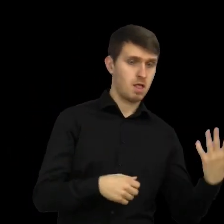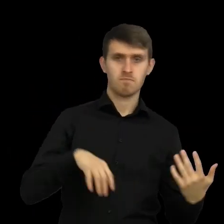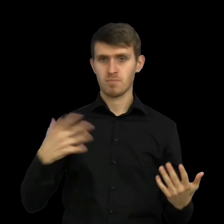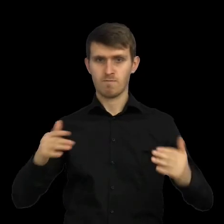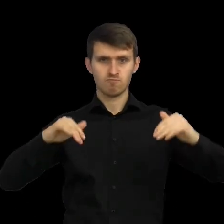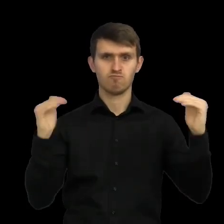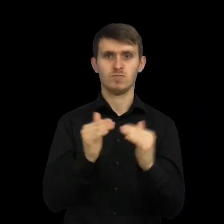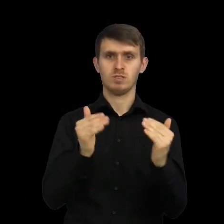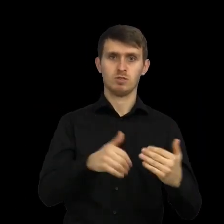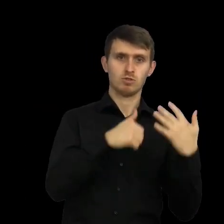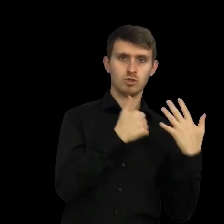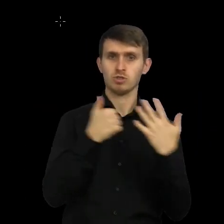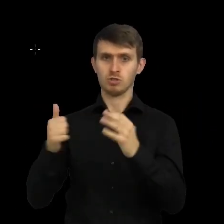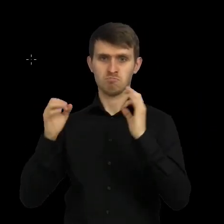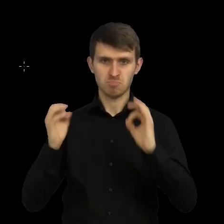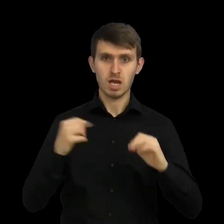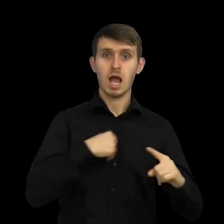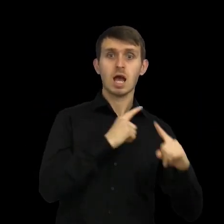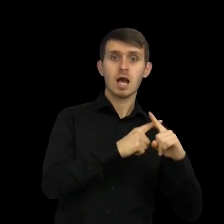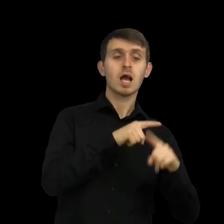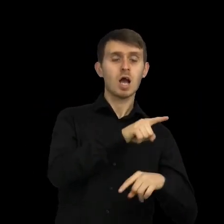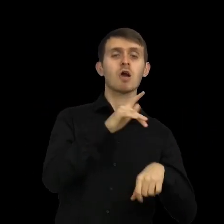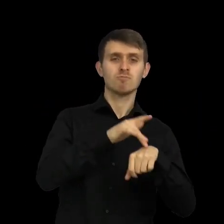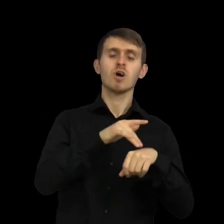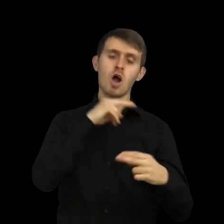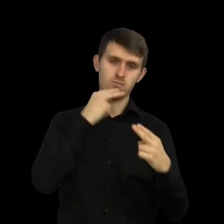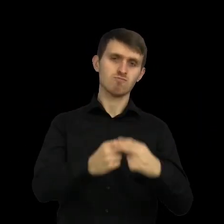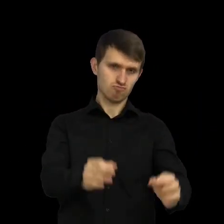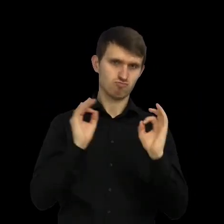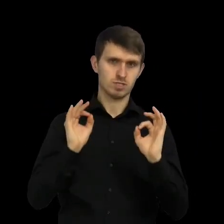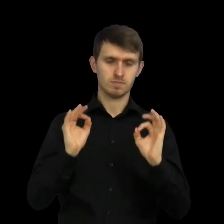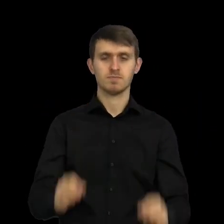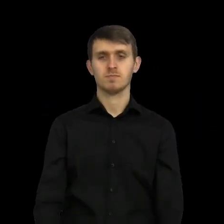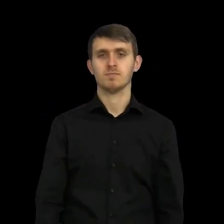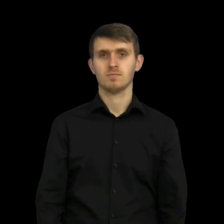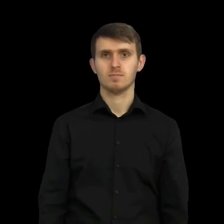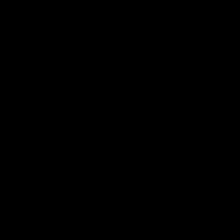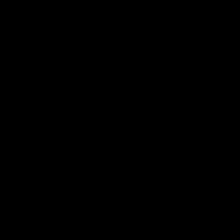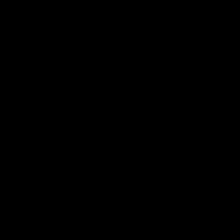6. So they are indeed equal, and we did indeed get the right answer.